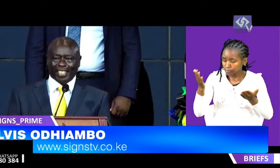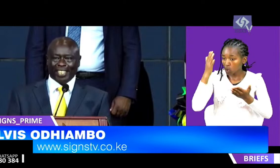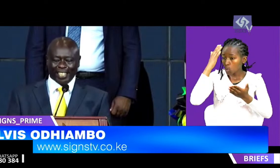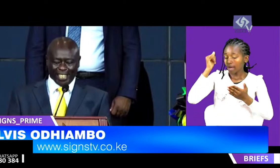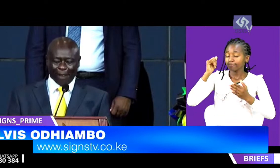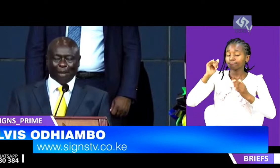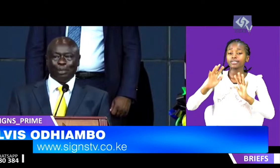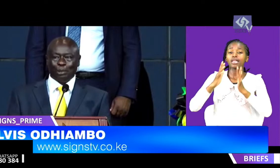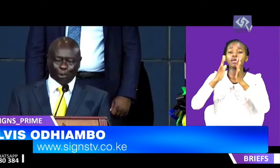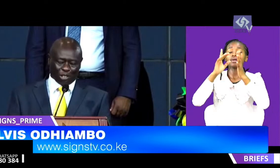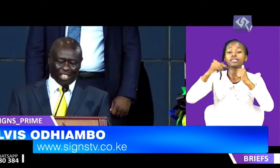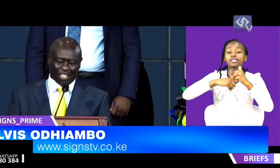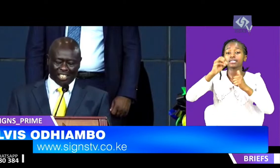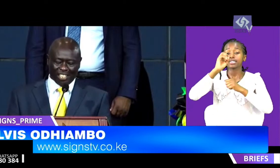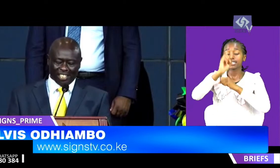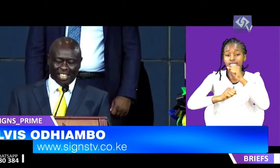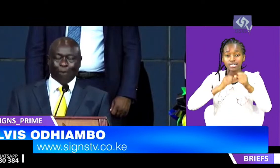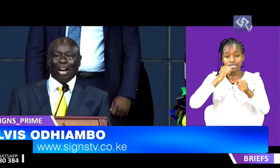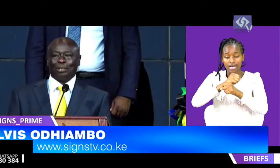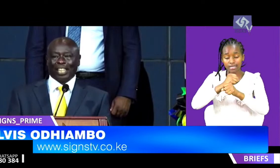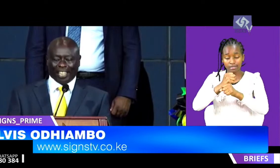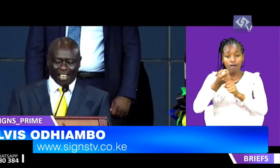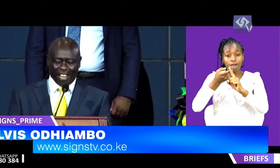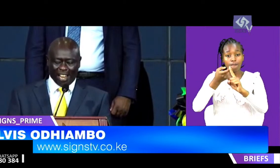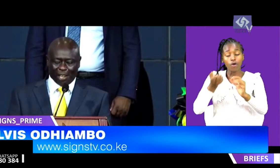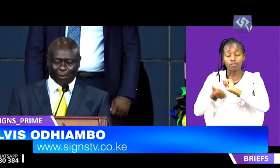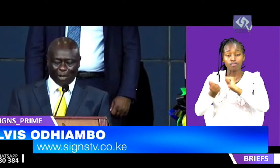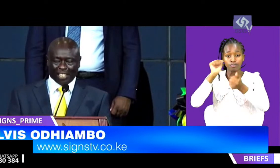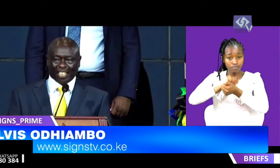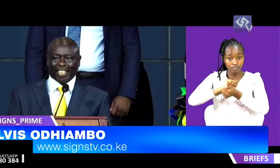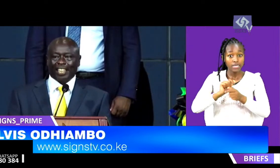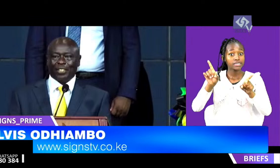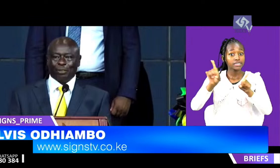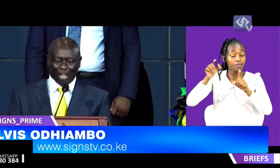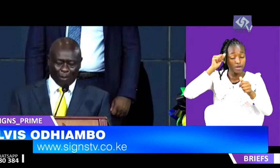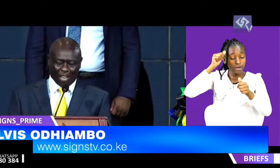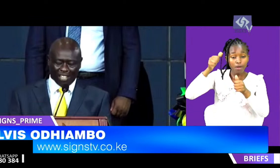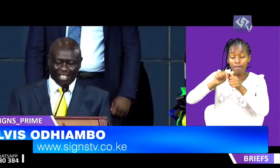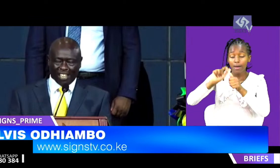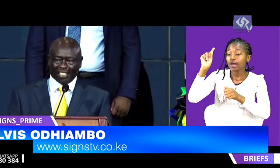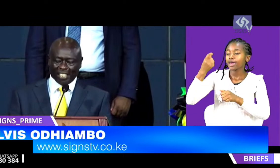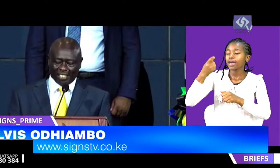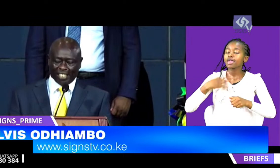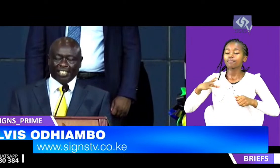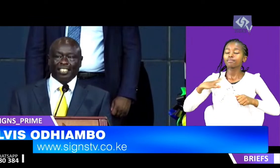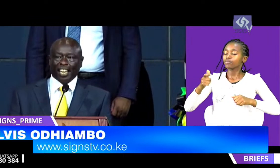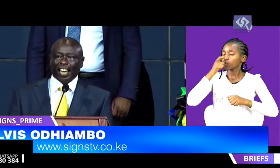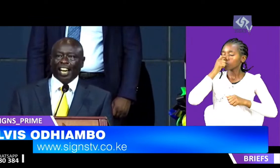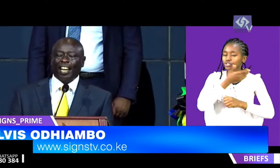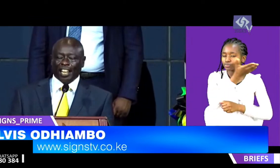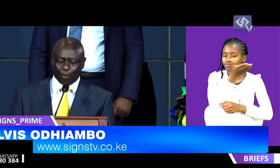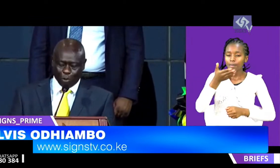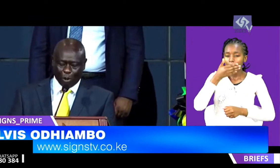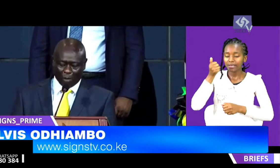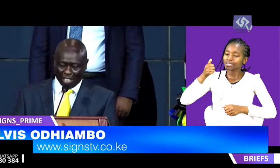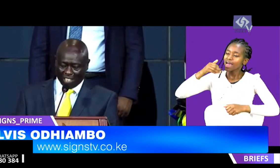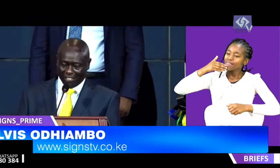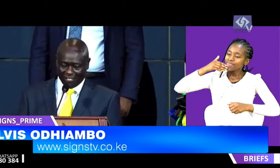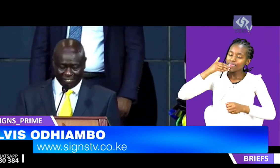60 ya mapinduzi, na watu ya Kenya wanatakia nyinyi mema. Asanteni sana na Mungu awabariki.